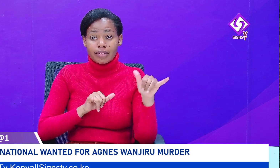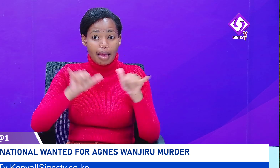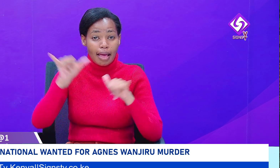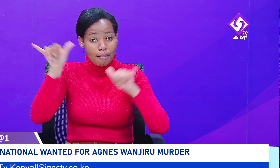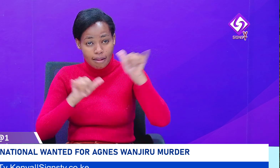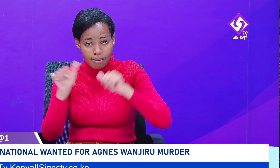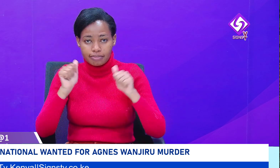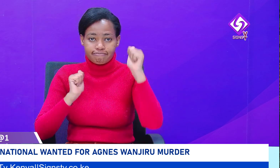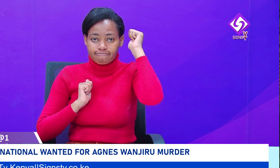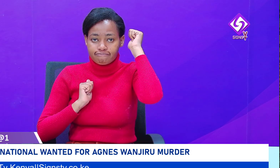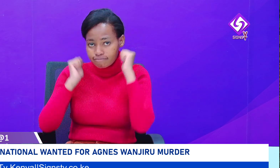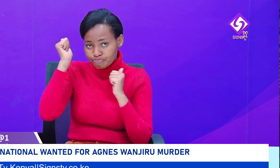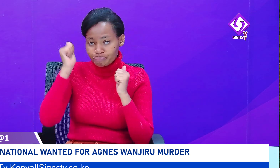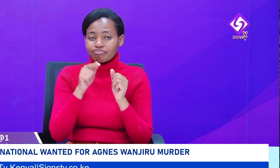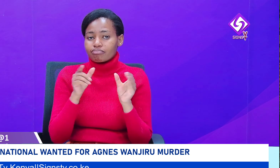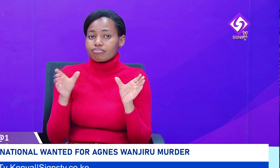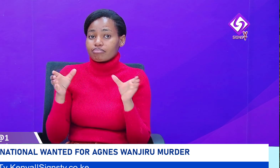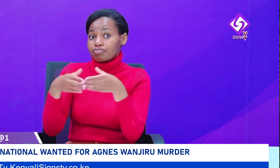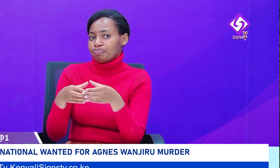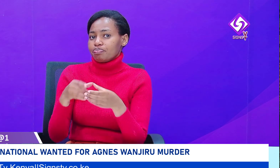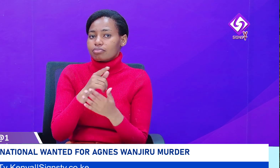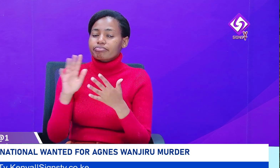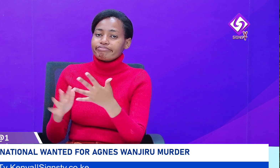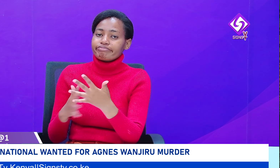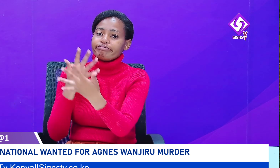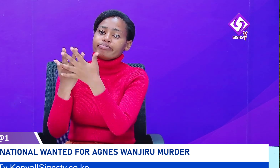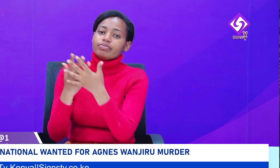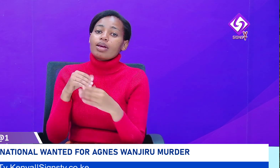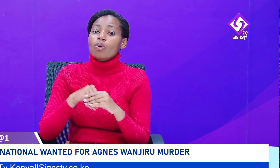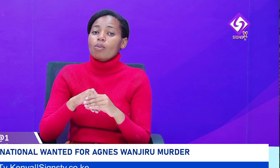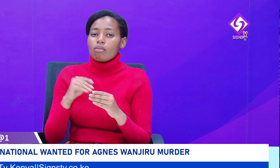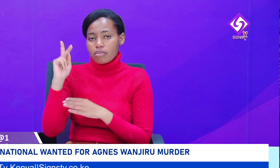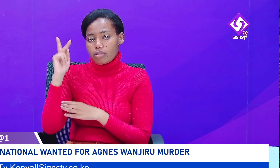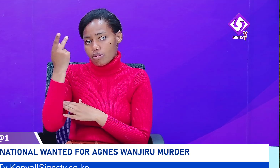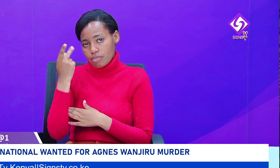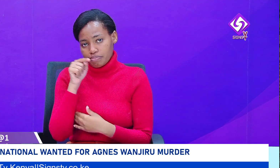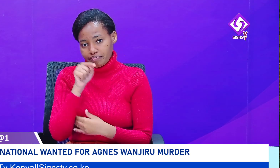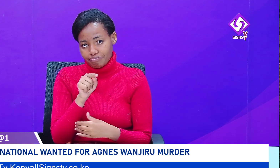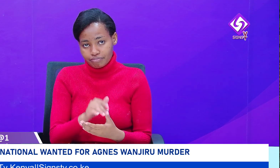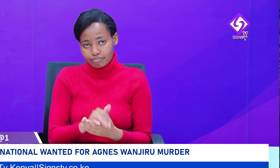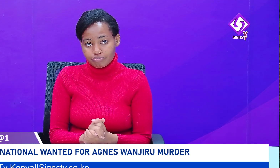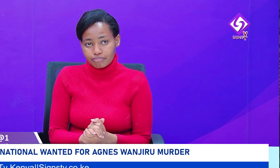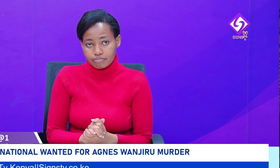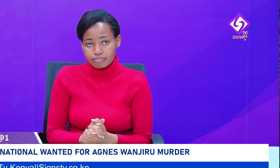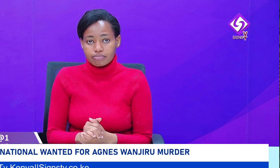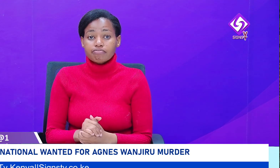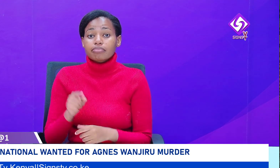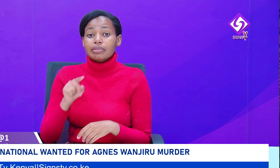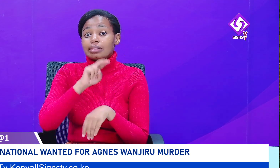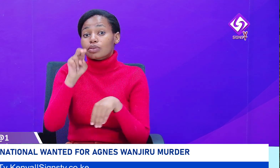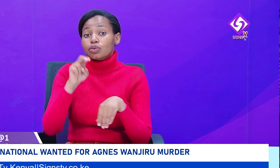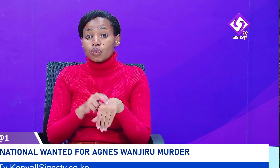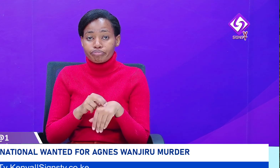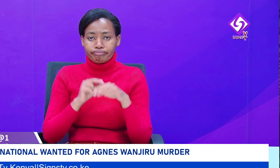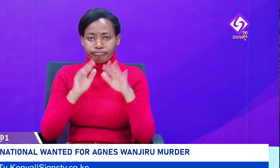particularly concerning the prosecution of foreign military personnel for crimes committed in Kenya.